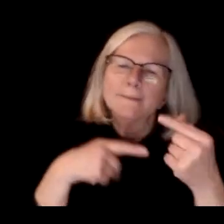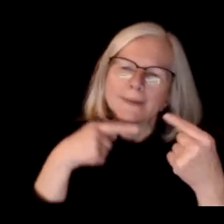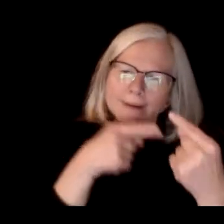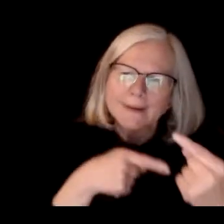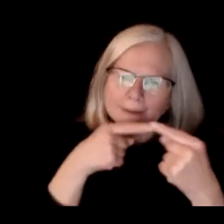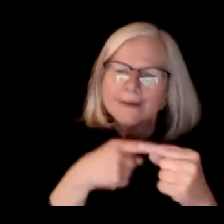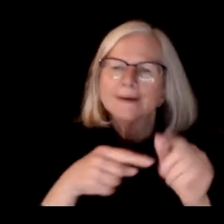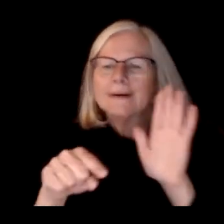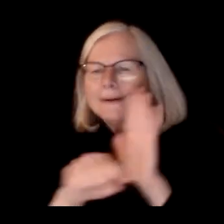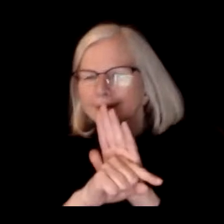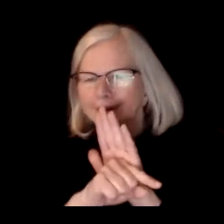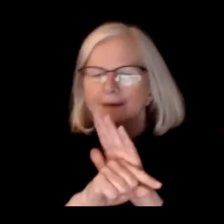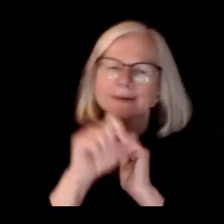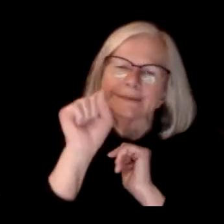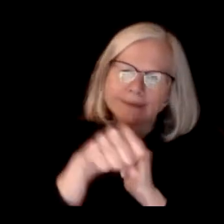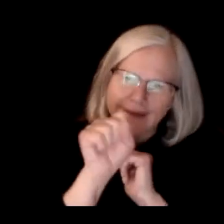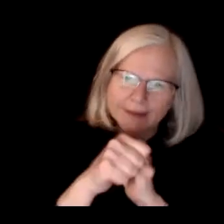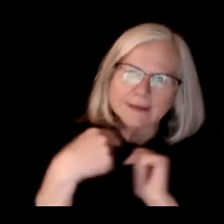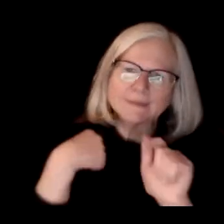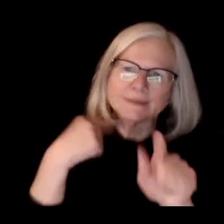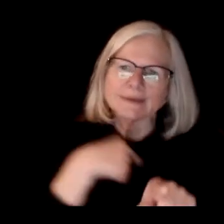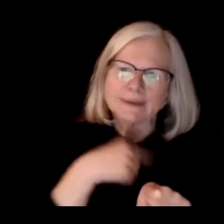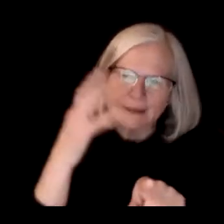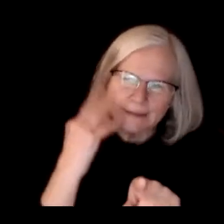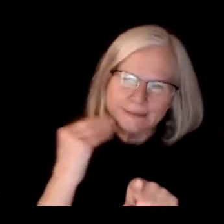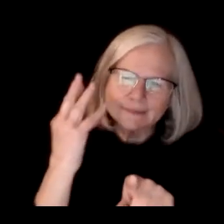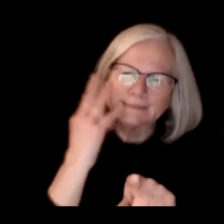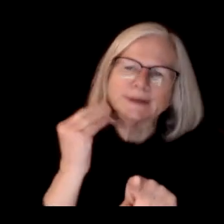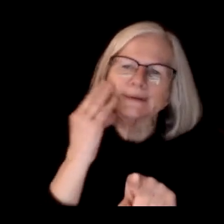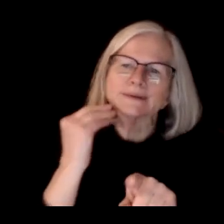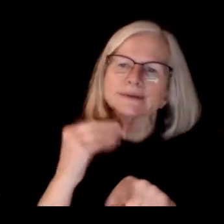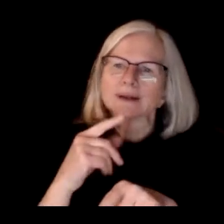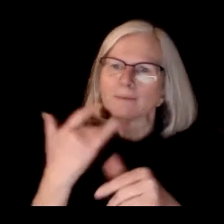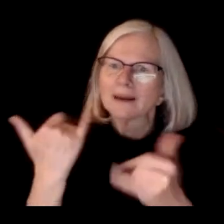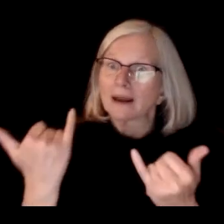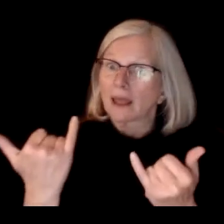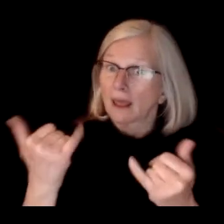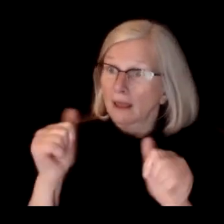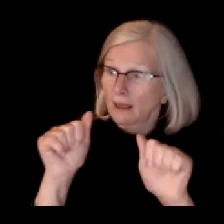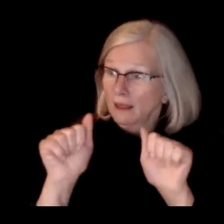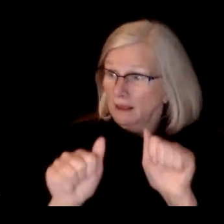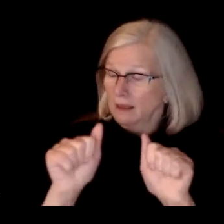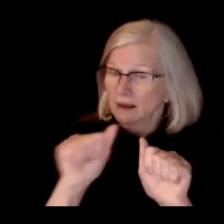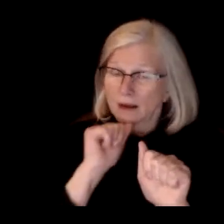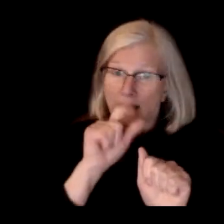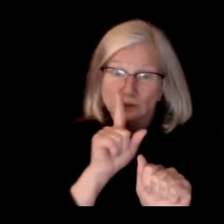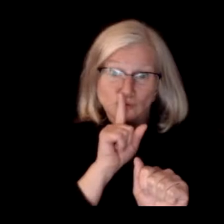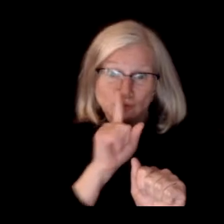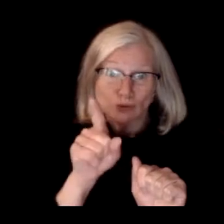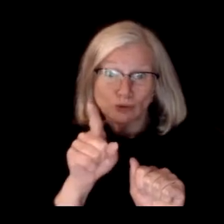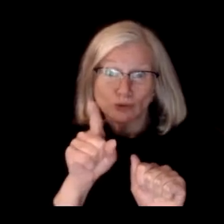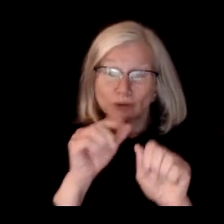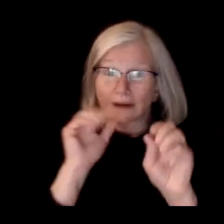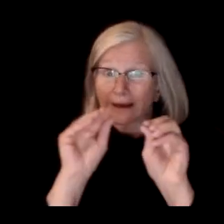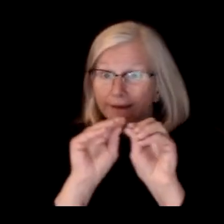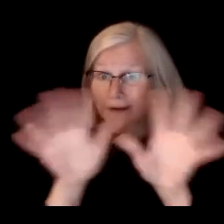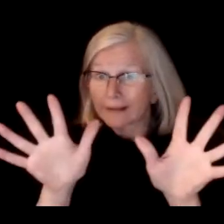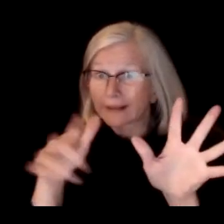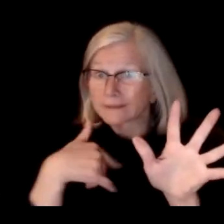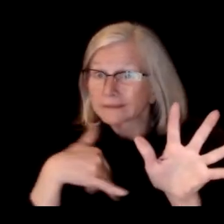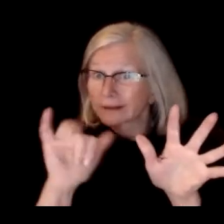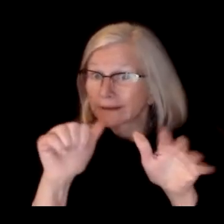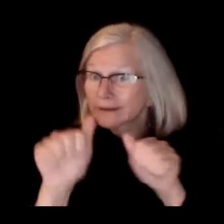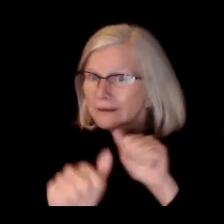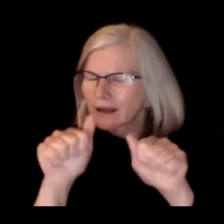to us and still is unclear to us as of this moment is the amount of the available